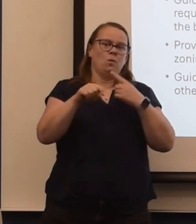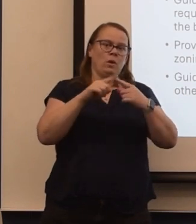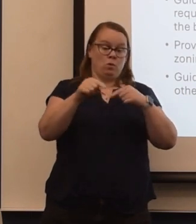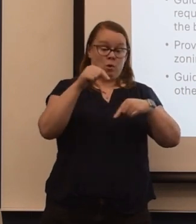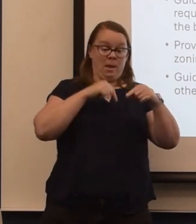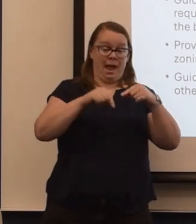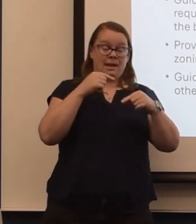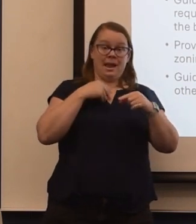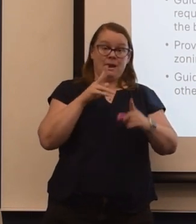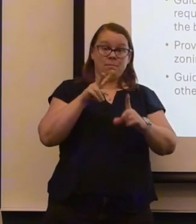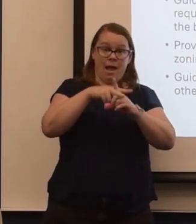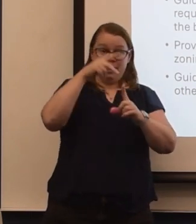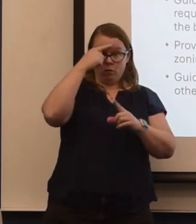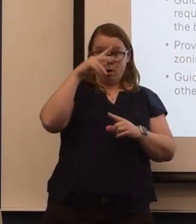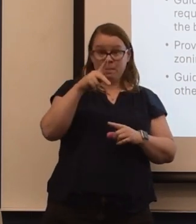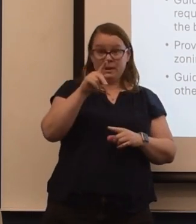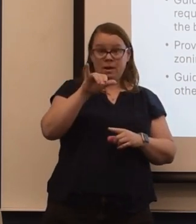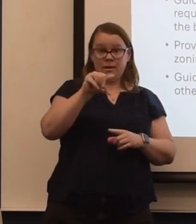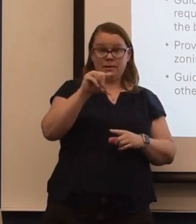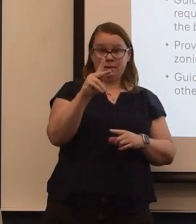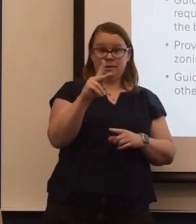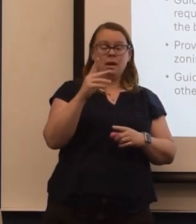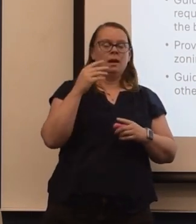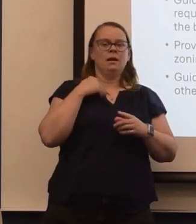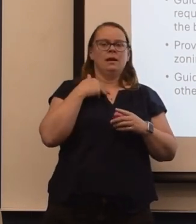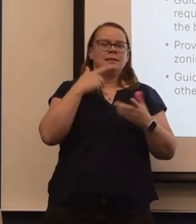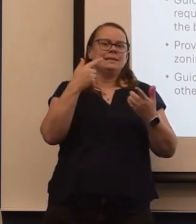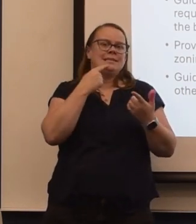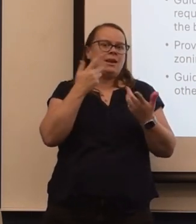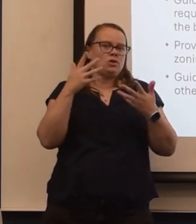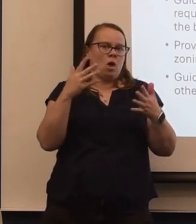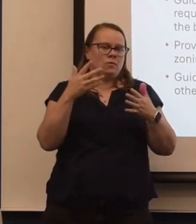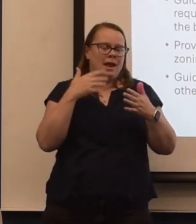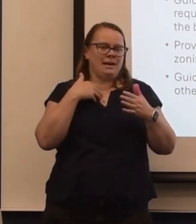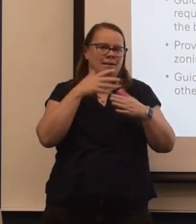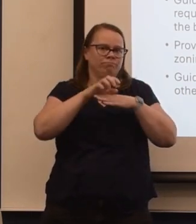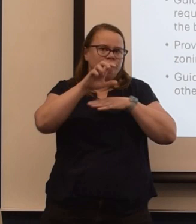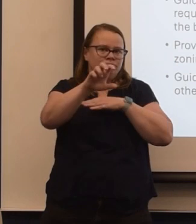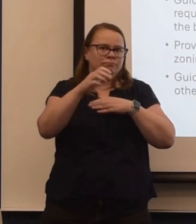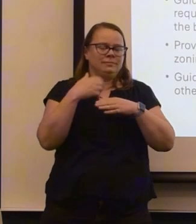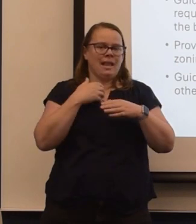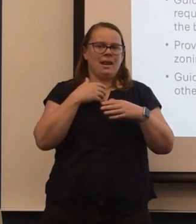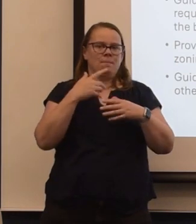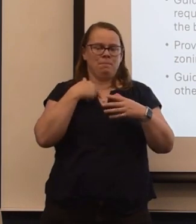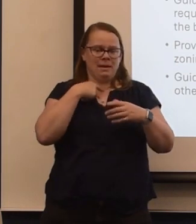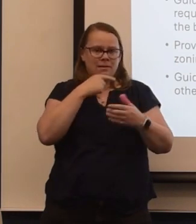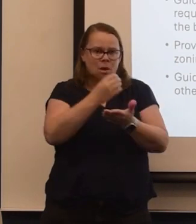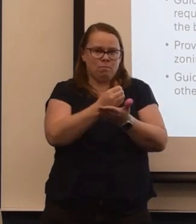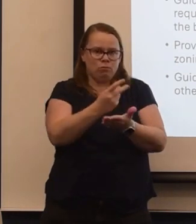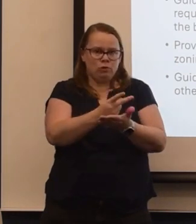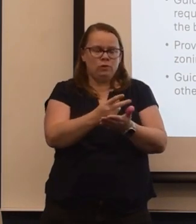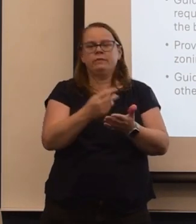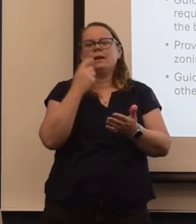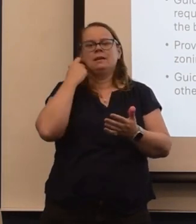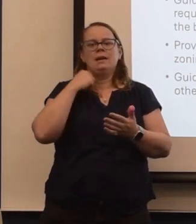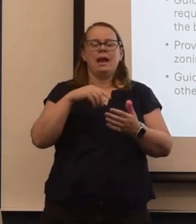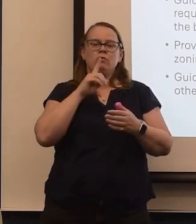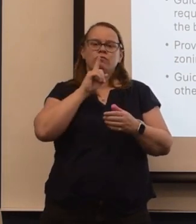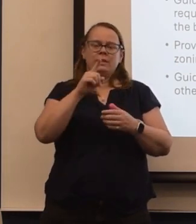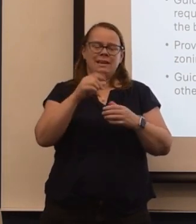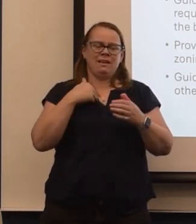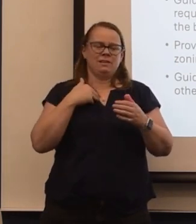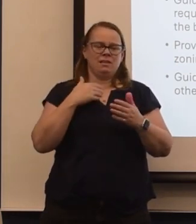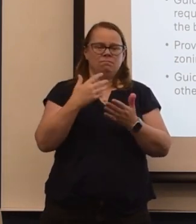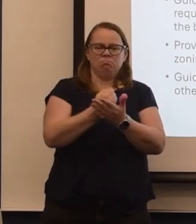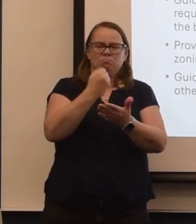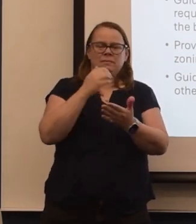for instance, they can say, well, this improvement is already in the area plan, this has been vetted, and it kind of gives that a leg up in the PIAC process. If there are